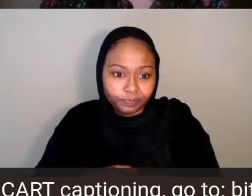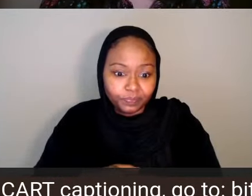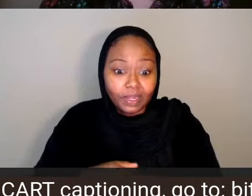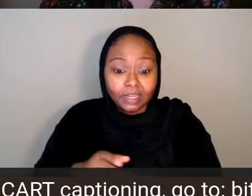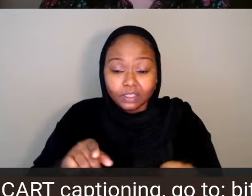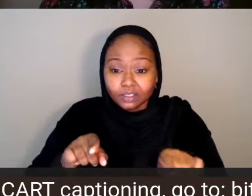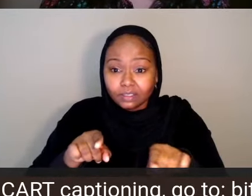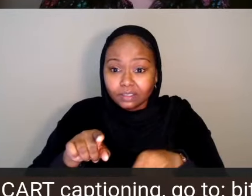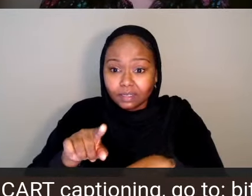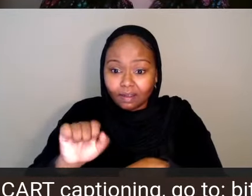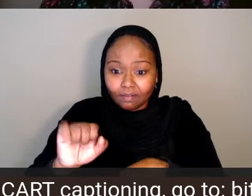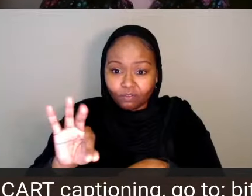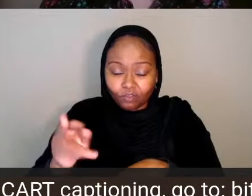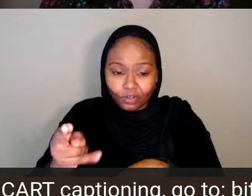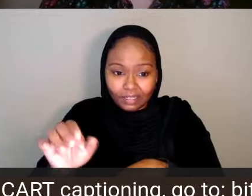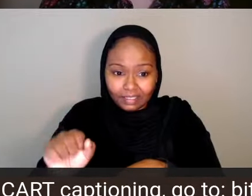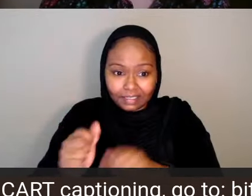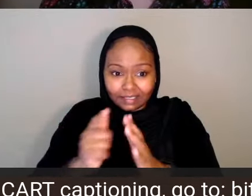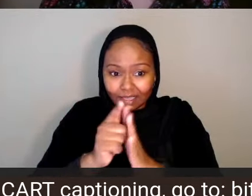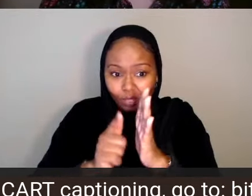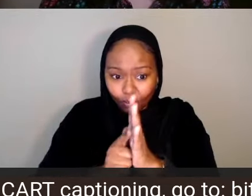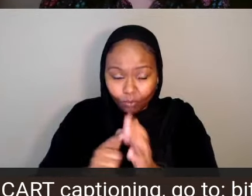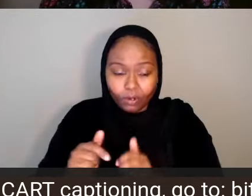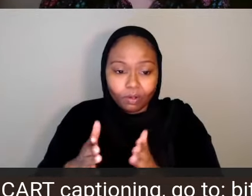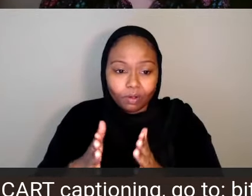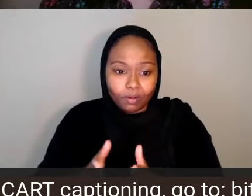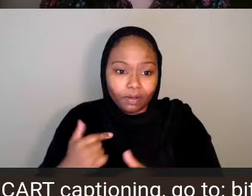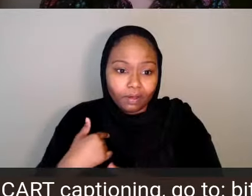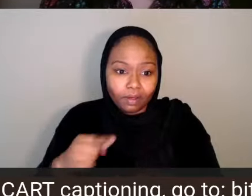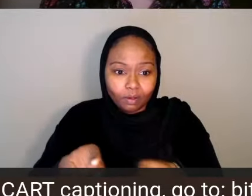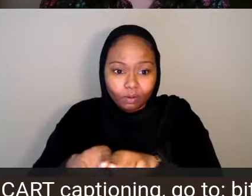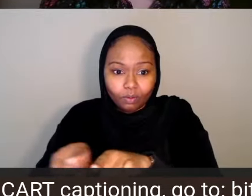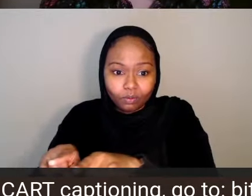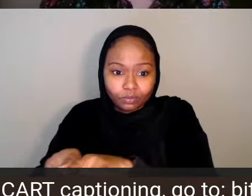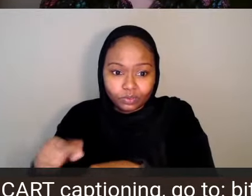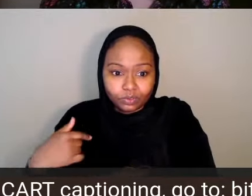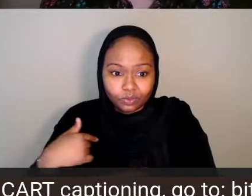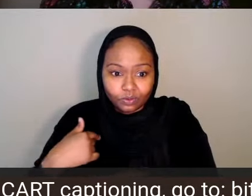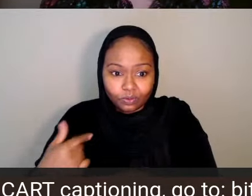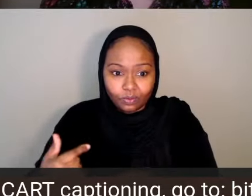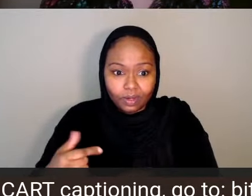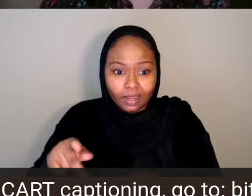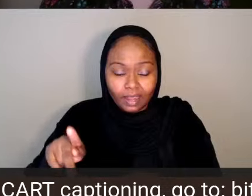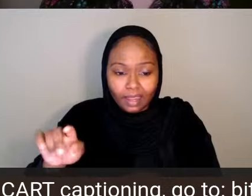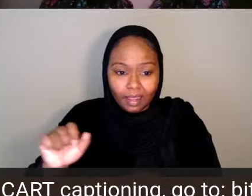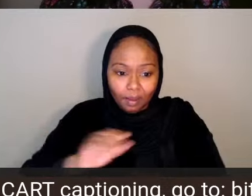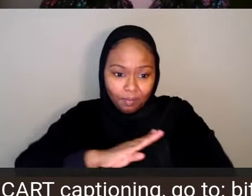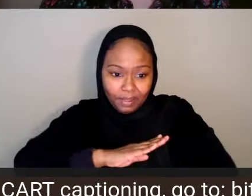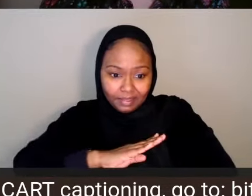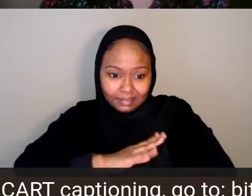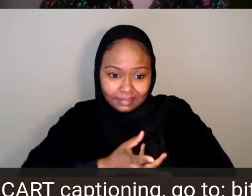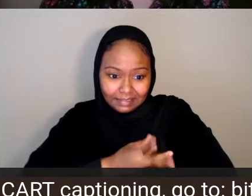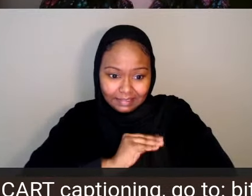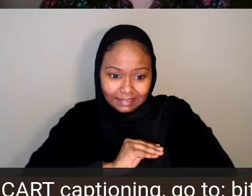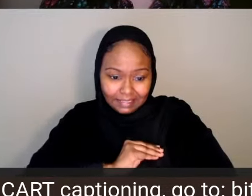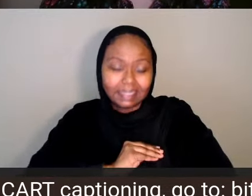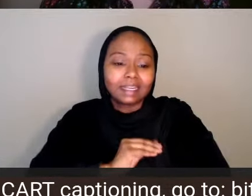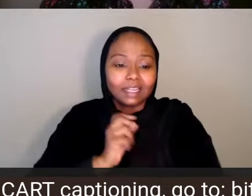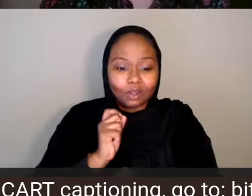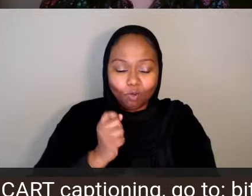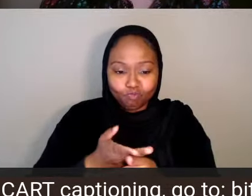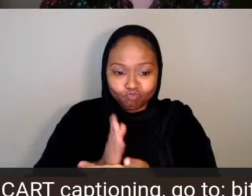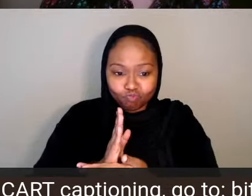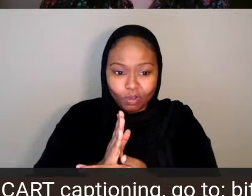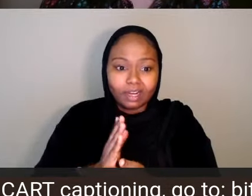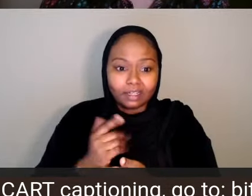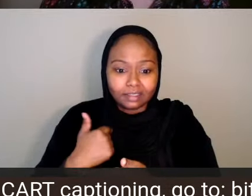lawyer and human rights defender and the general director of the Ramallah-based Palestinian human rights organization, Adamir,